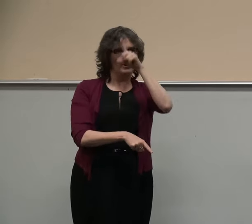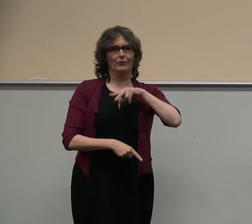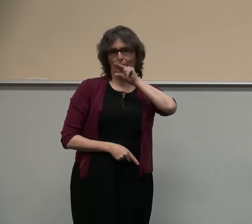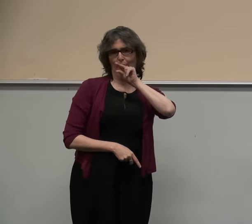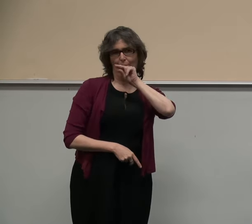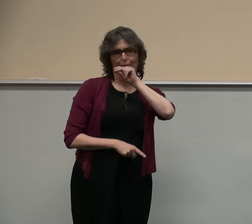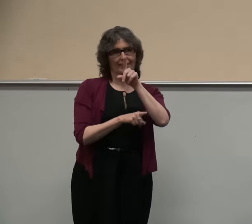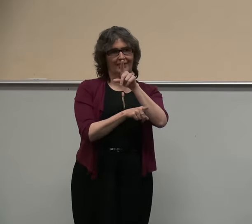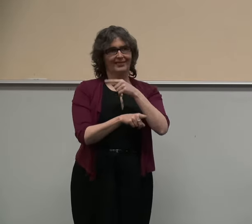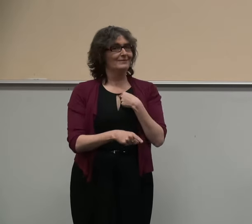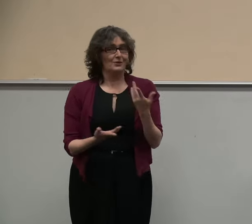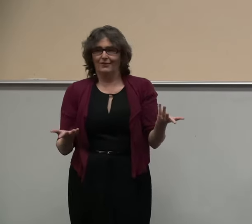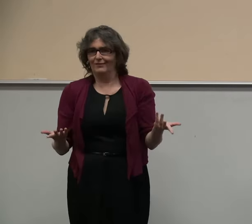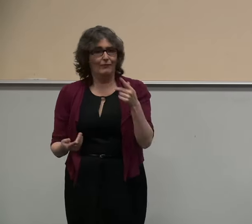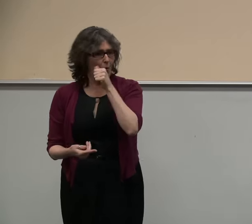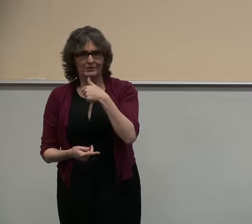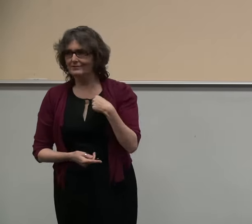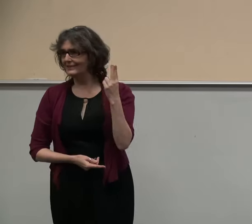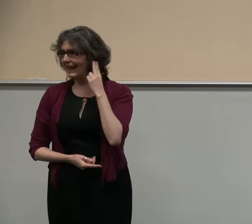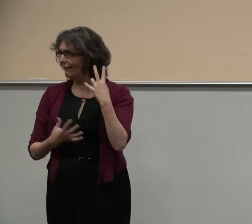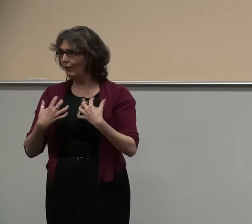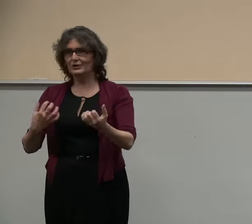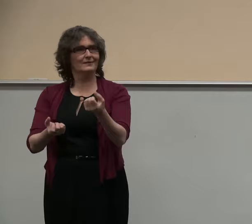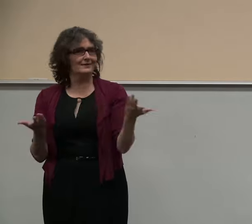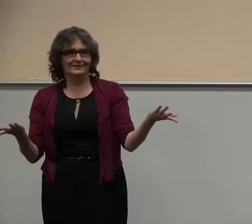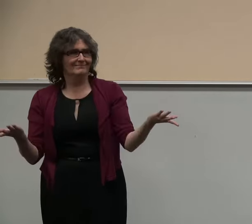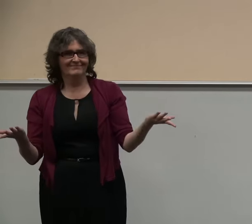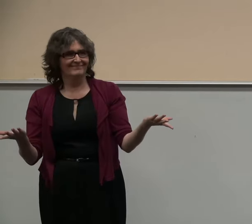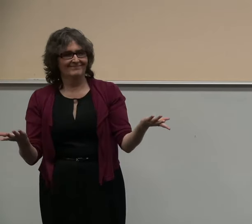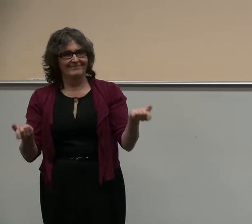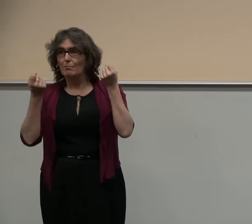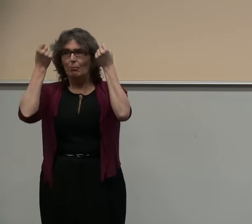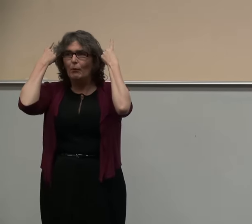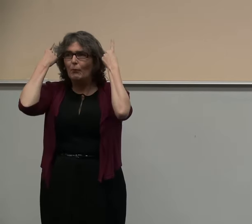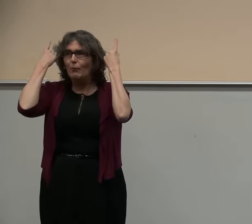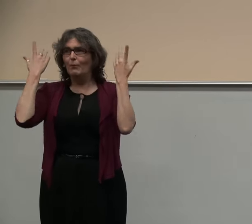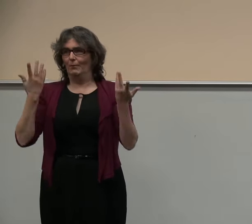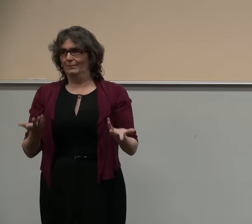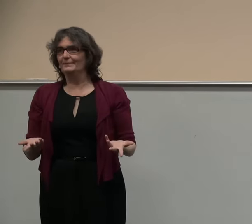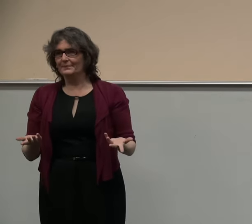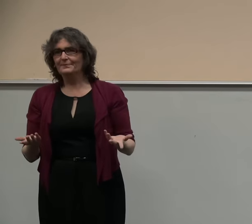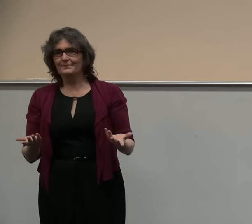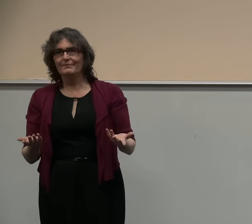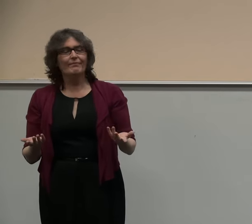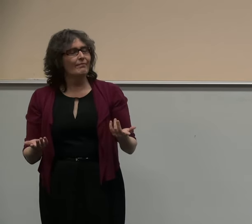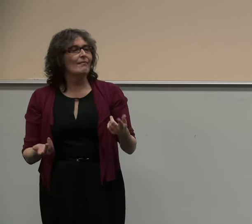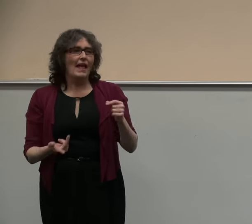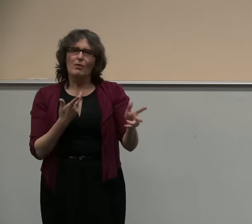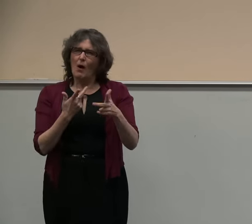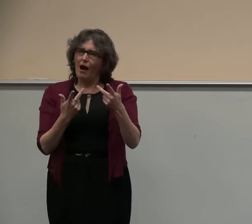was completely missed by the deaf people in the audience. And there were other things missed by the deaf audience members similar to